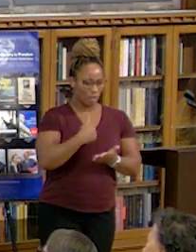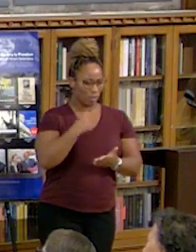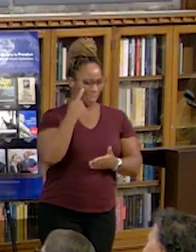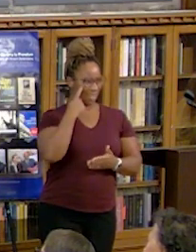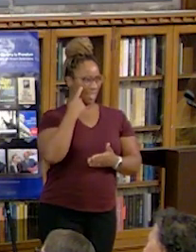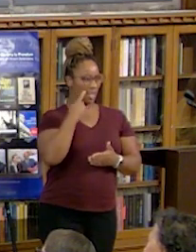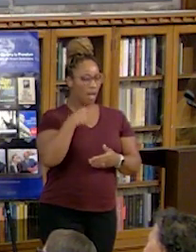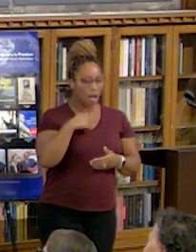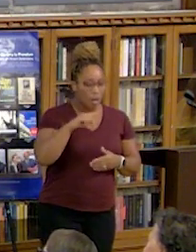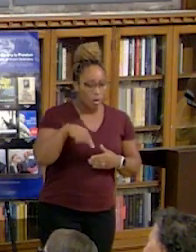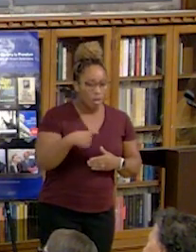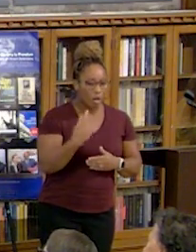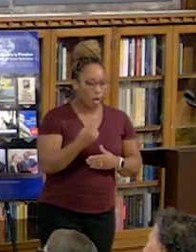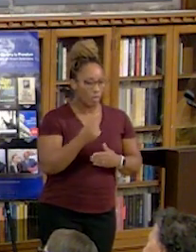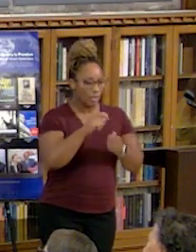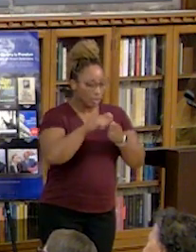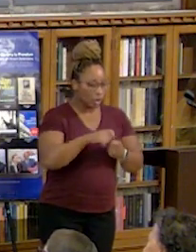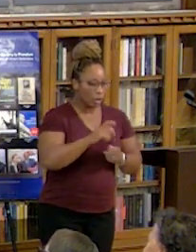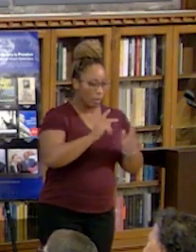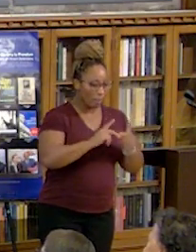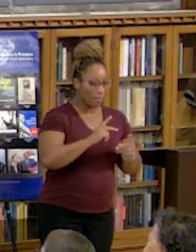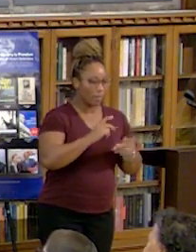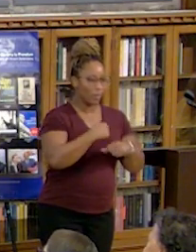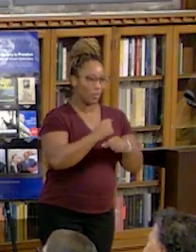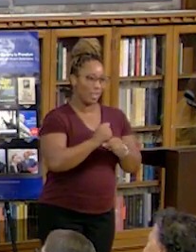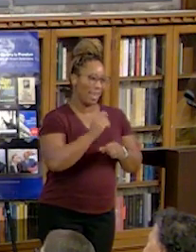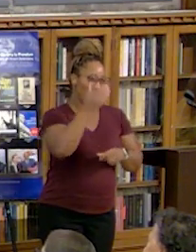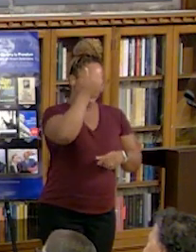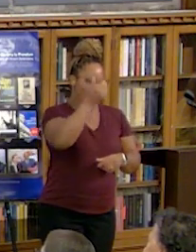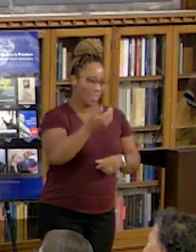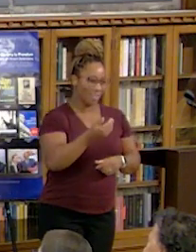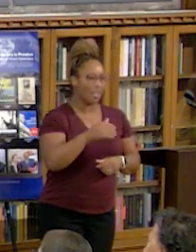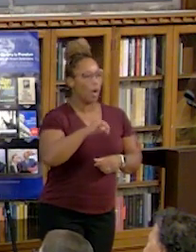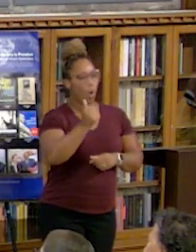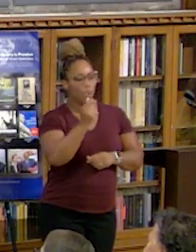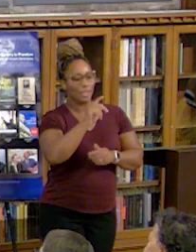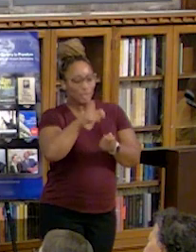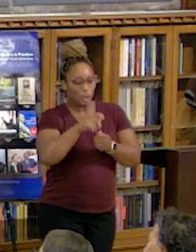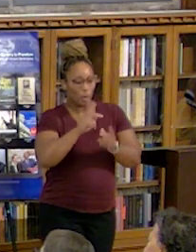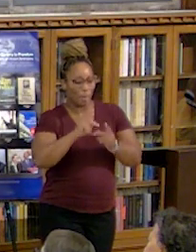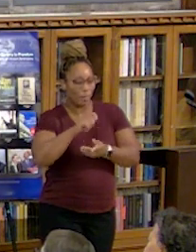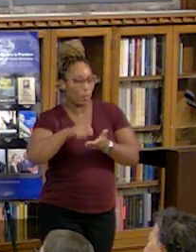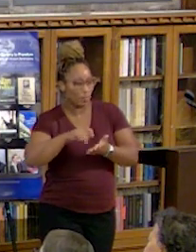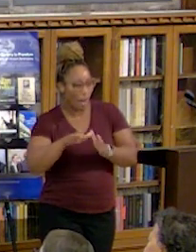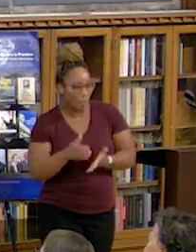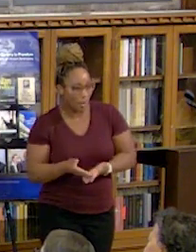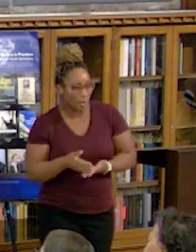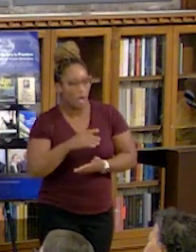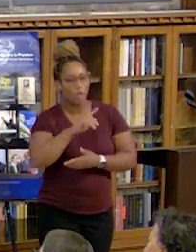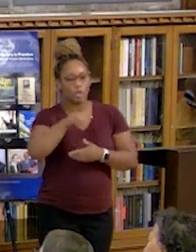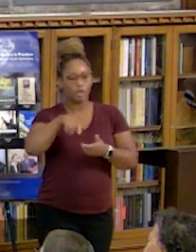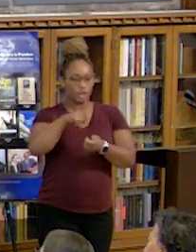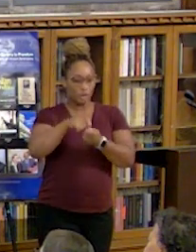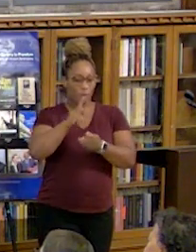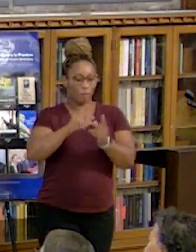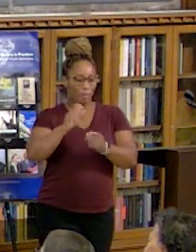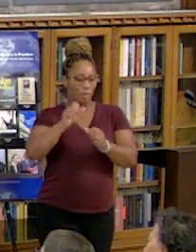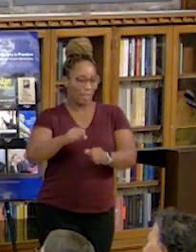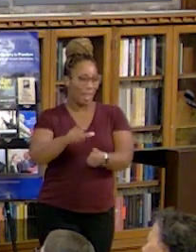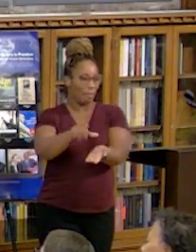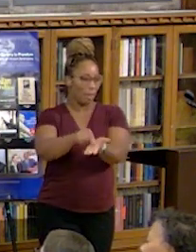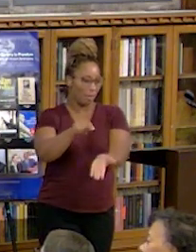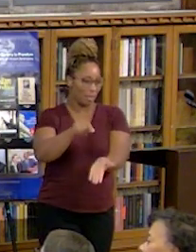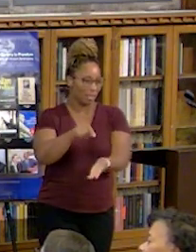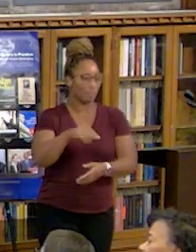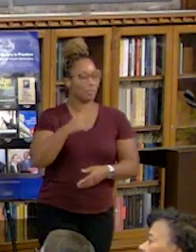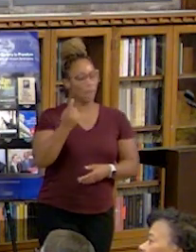impression that only certain people create know and only certain people write books and only certain people can get published so that's just